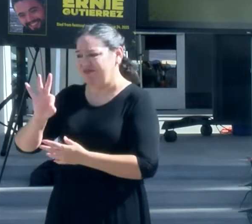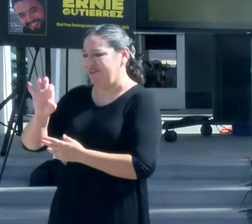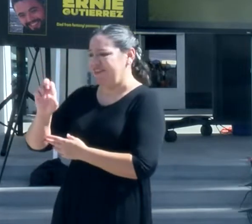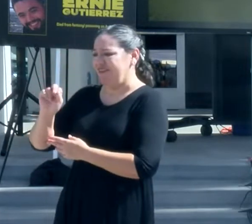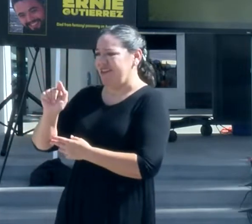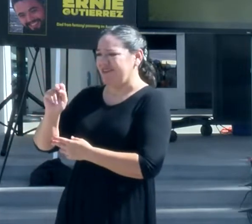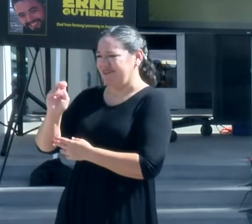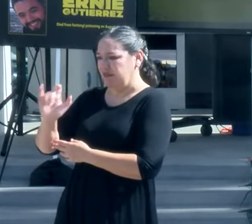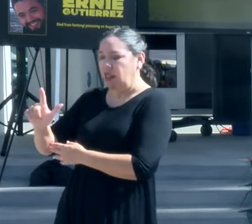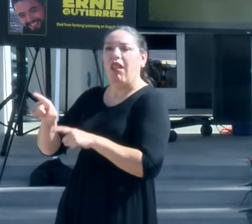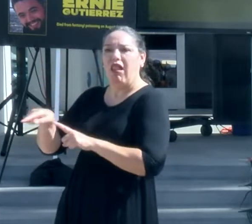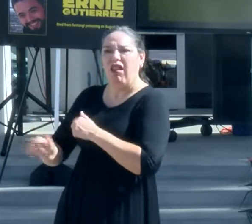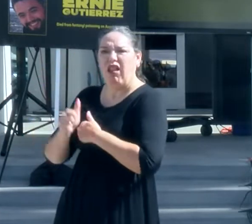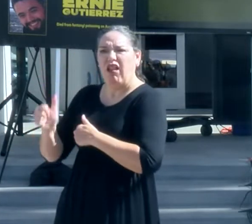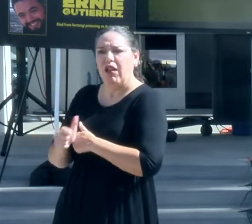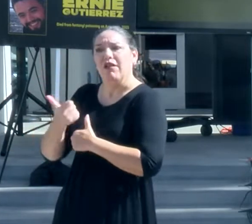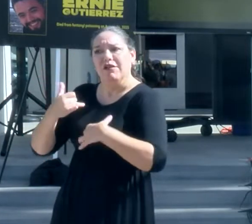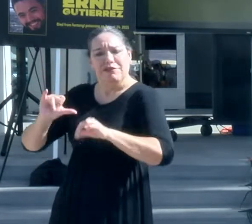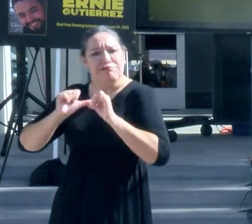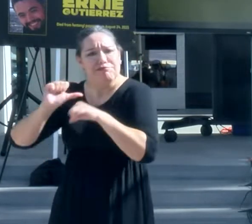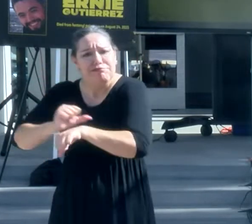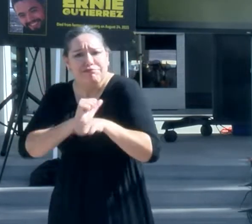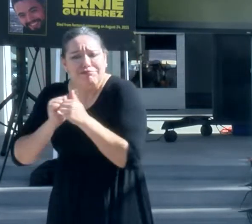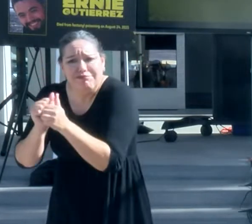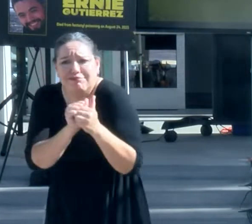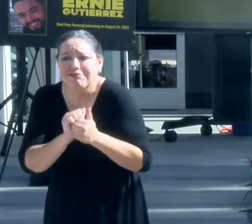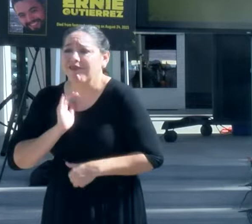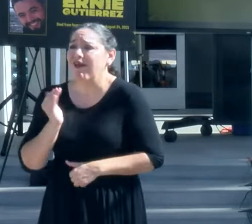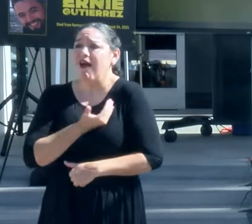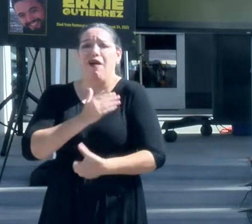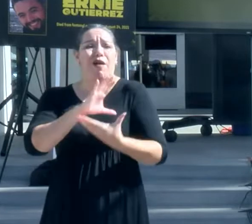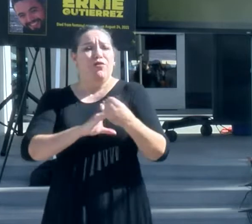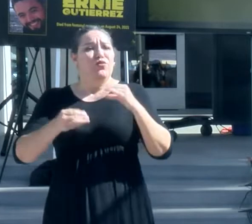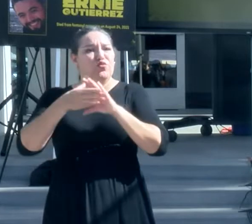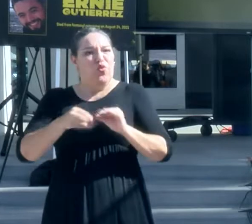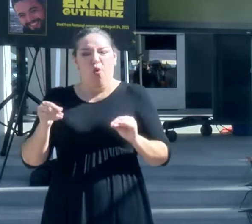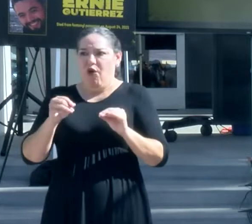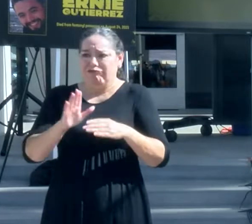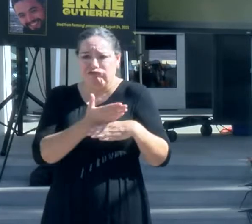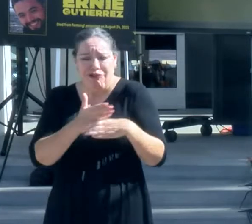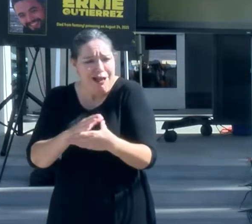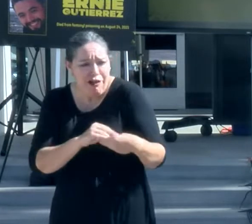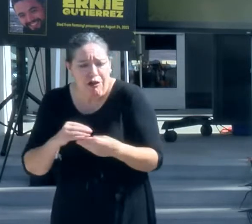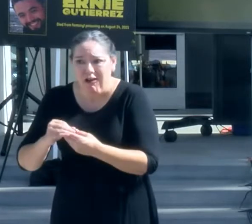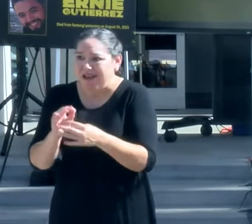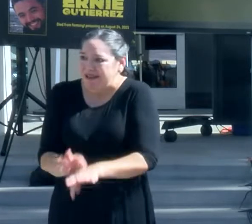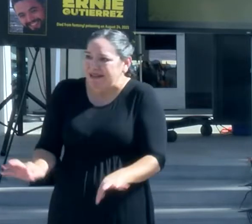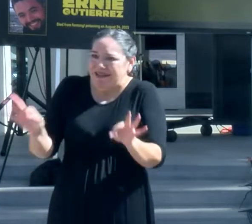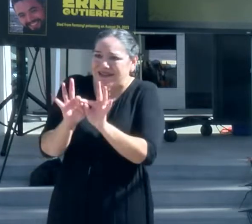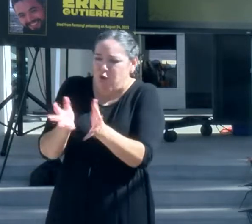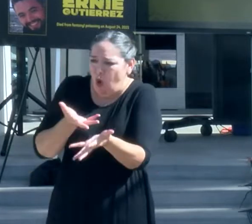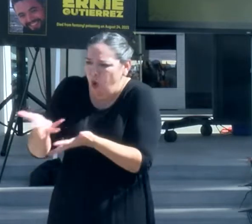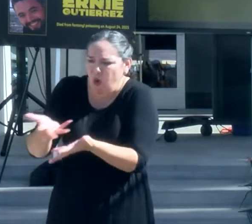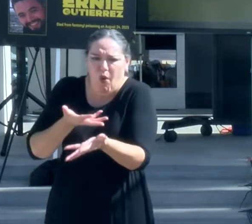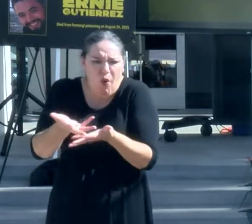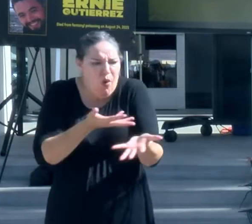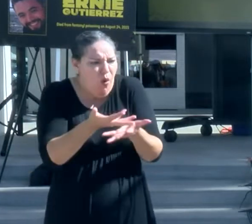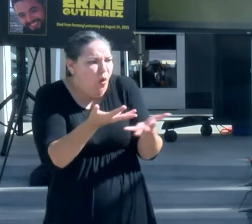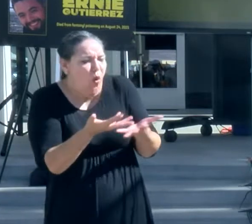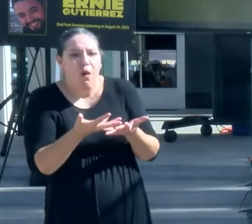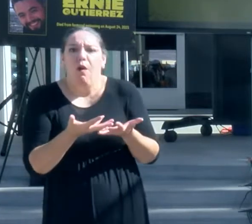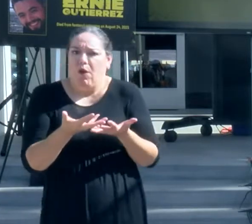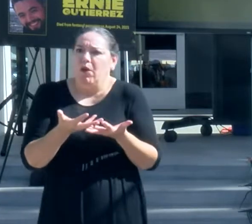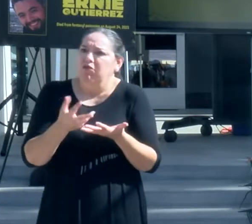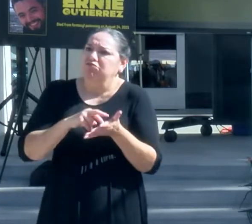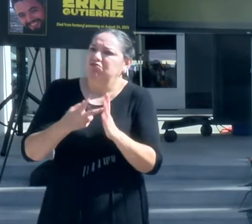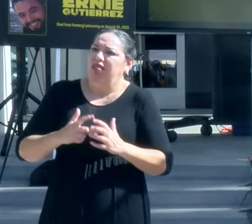continuing to work together, sharing our stories, and having these important conversations among colleagues and loved ones, we can save many